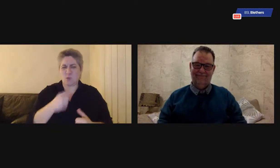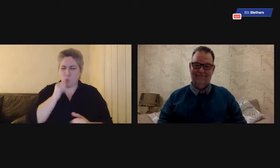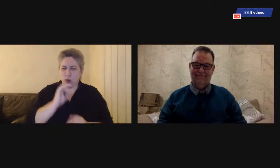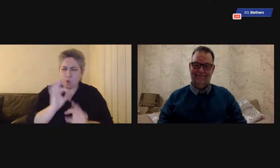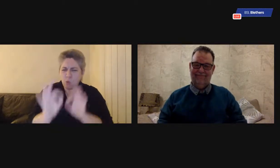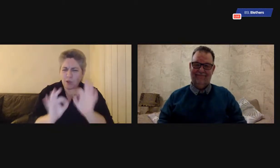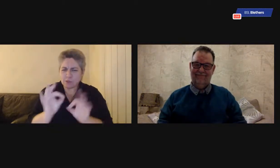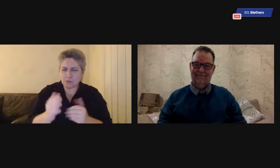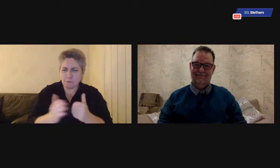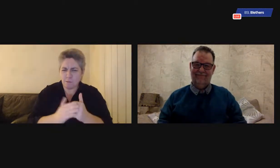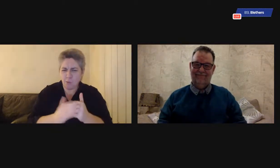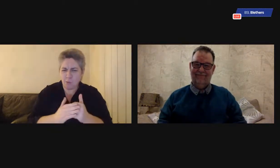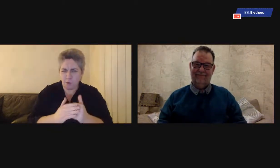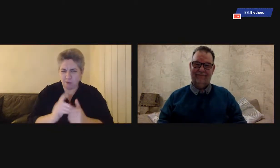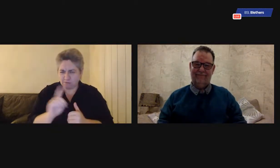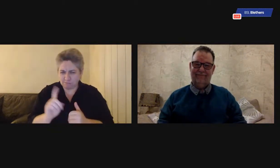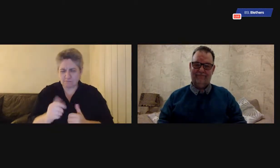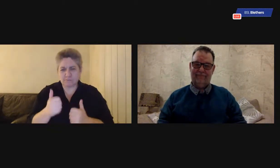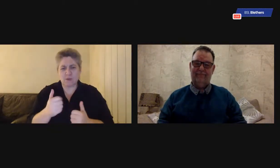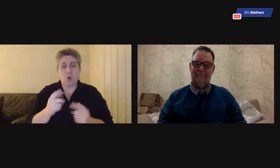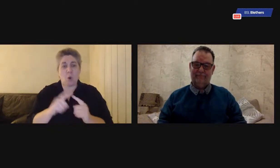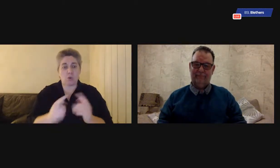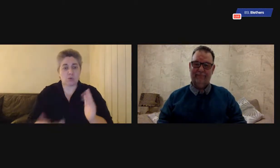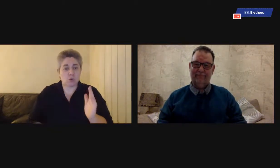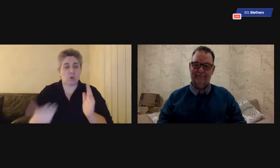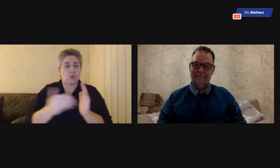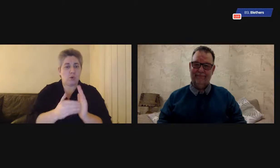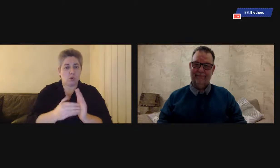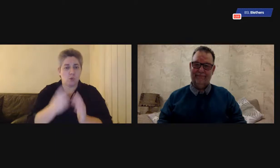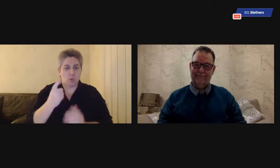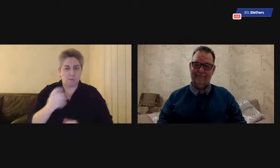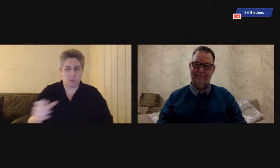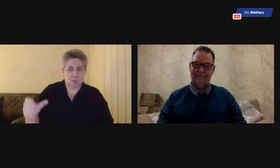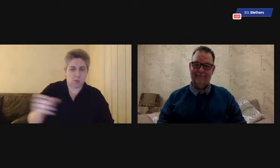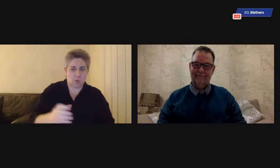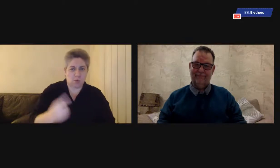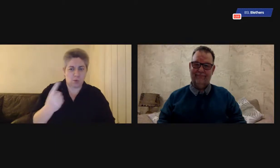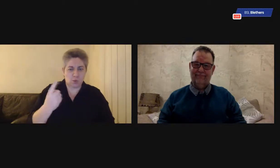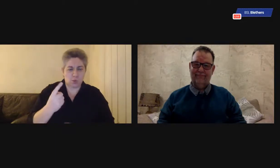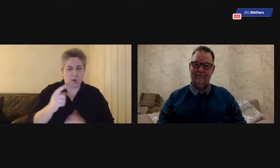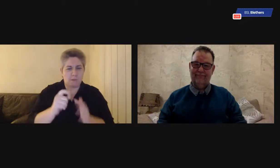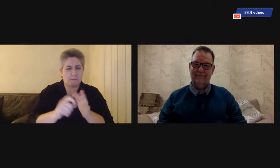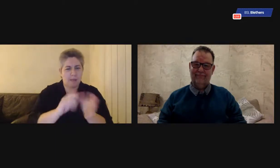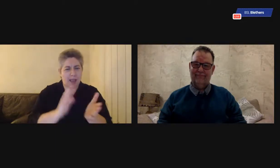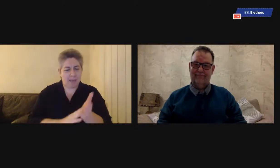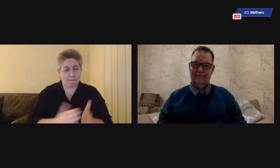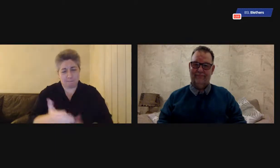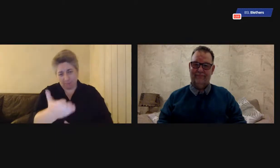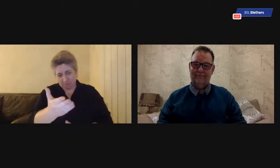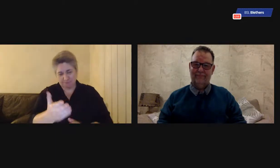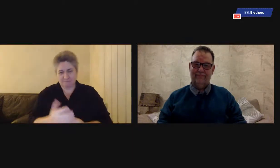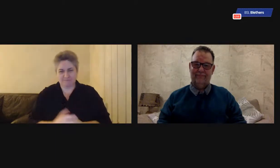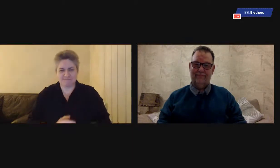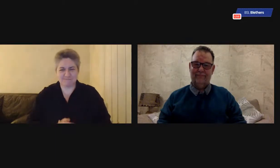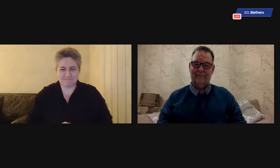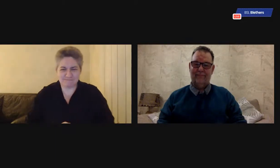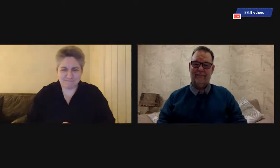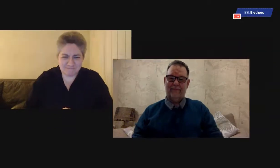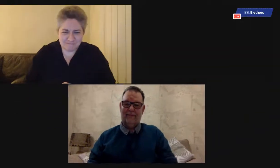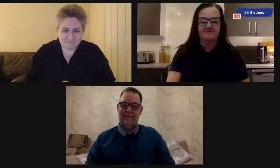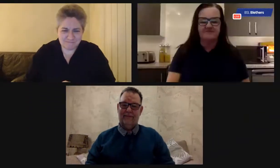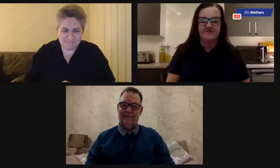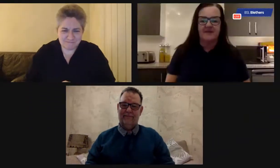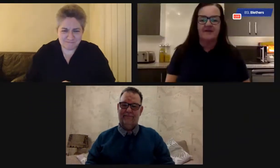enthusiastic and excited about things. Oh, I'm so glad you're here. Well, we've got lots of questions for you, Joe. But